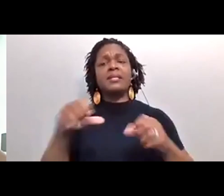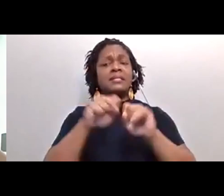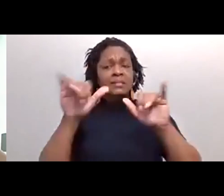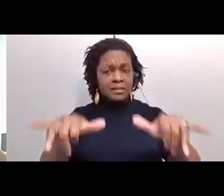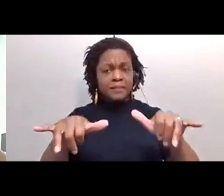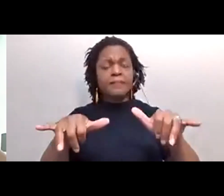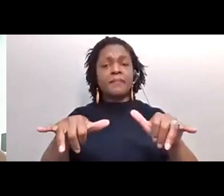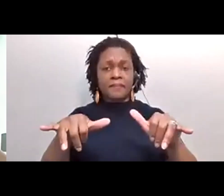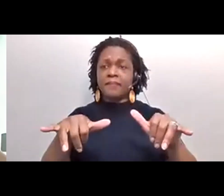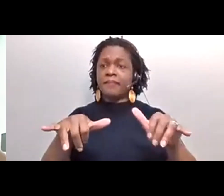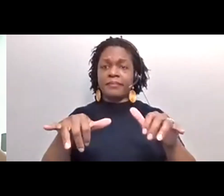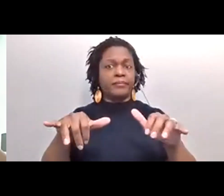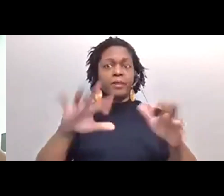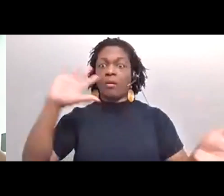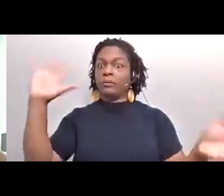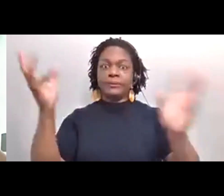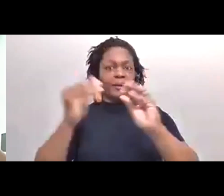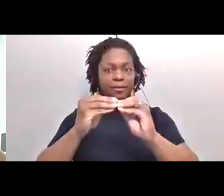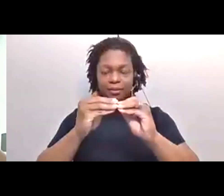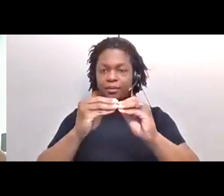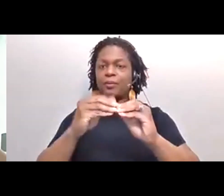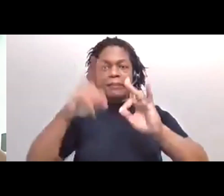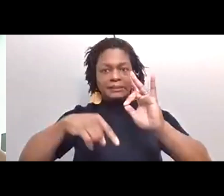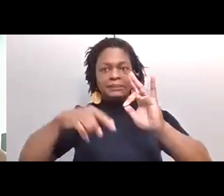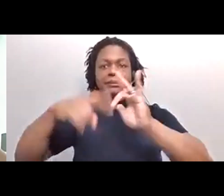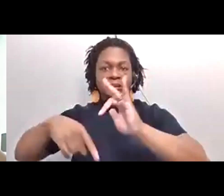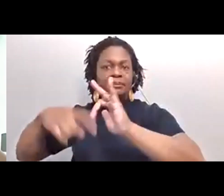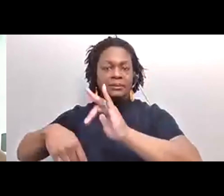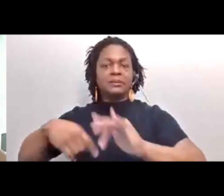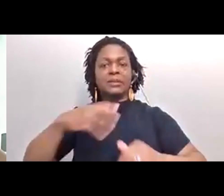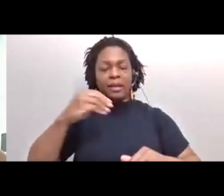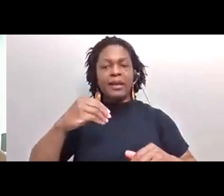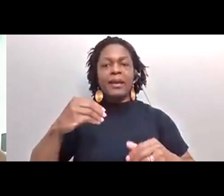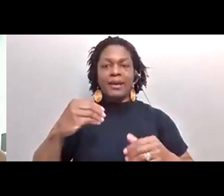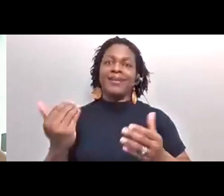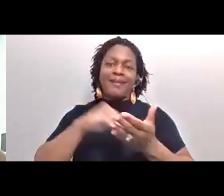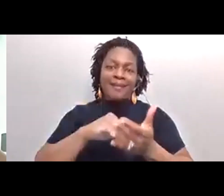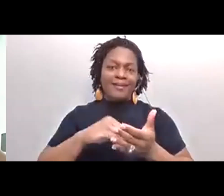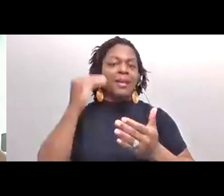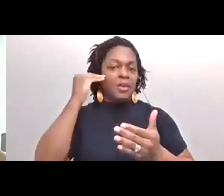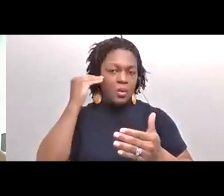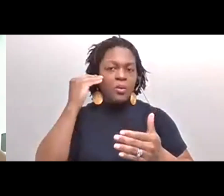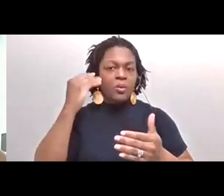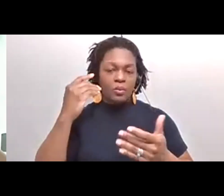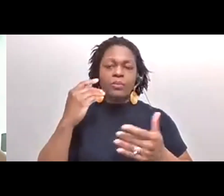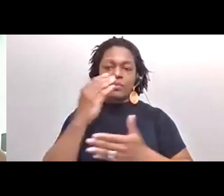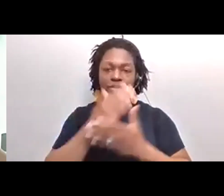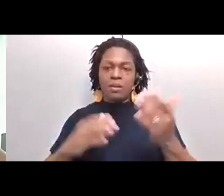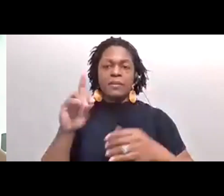left behind historically, and were left behind again during this session. And I think they do want to be sure that we're